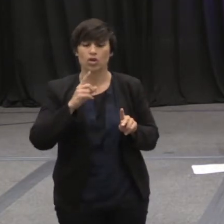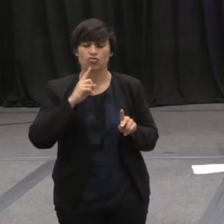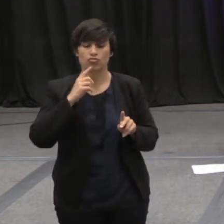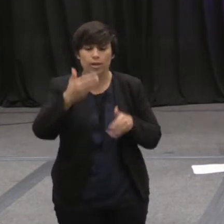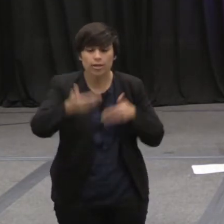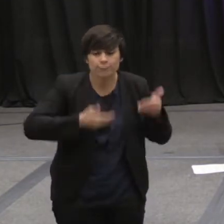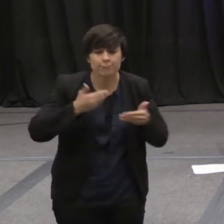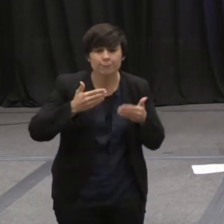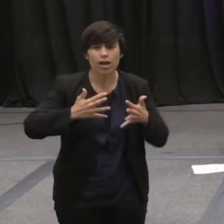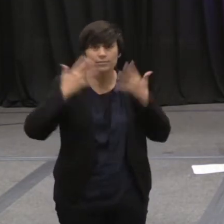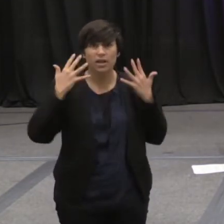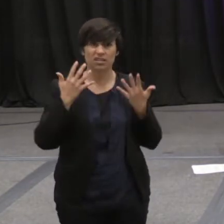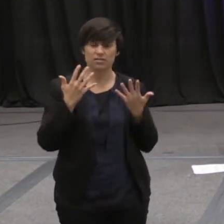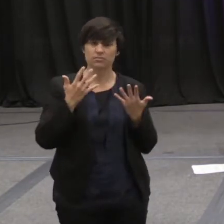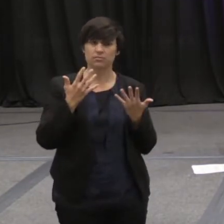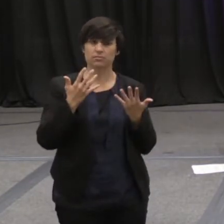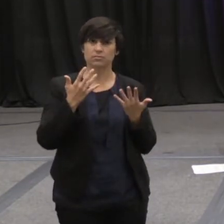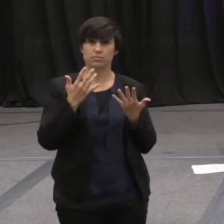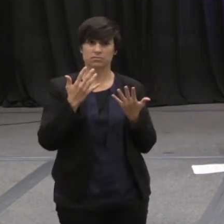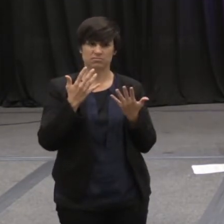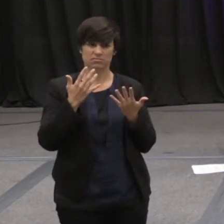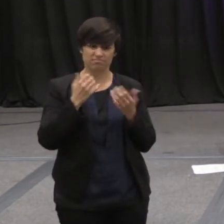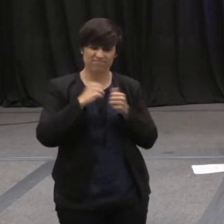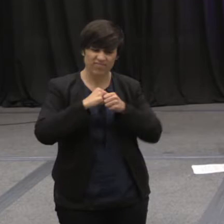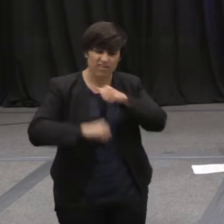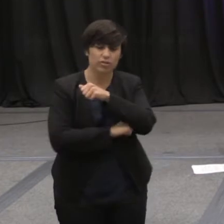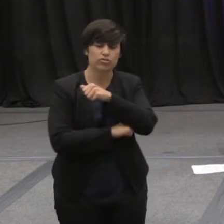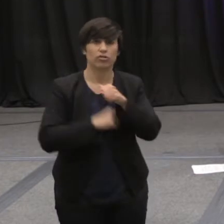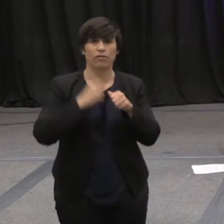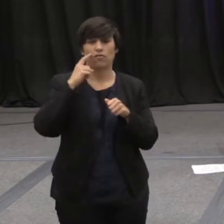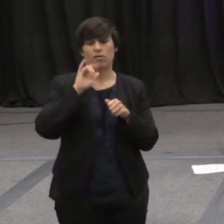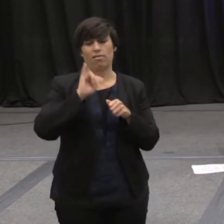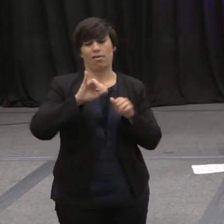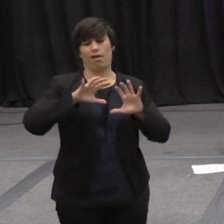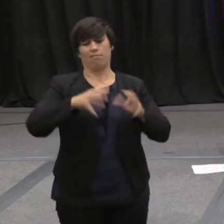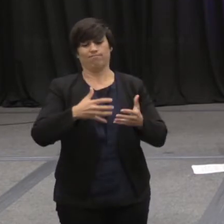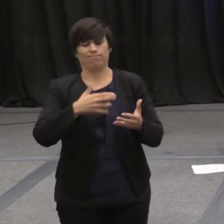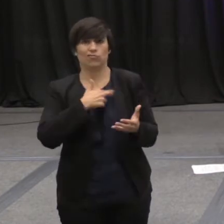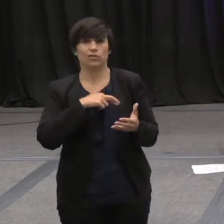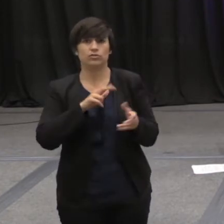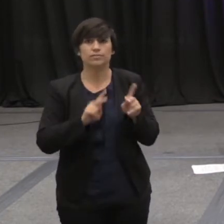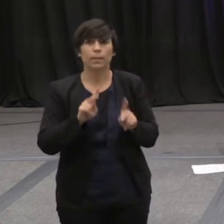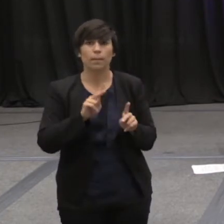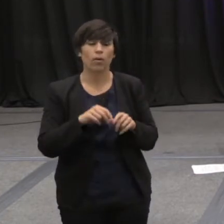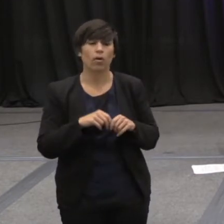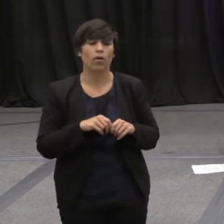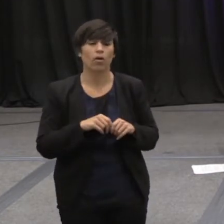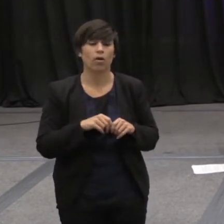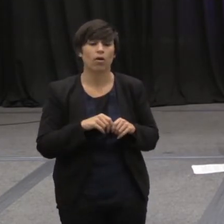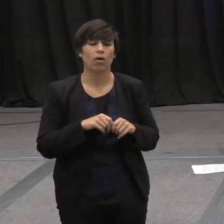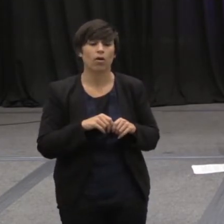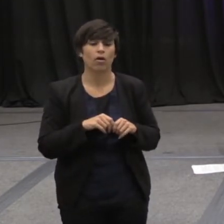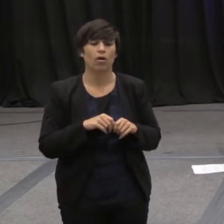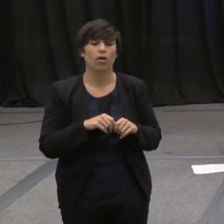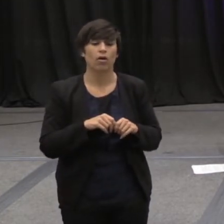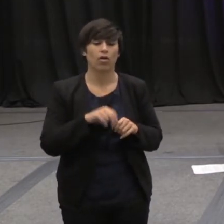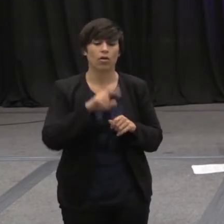core value in that religious community. So that idea that ritual allows the sacred to emerge